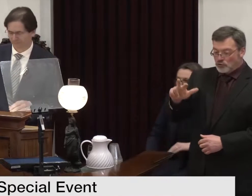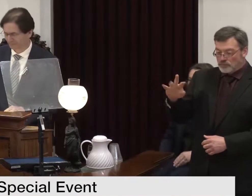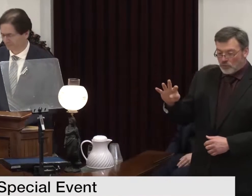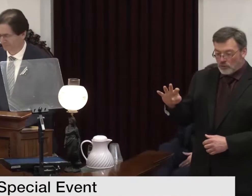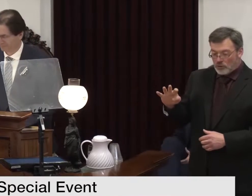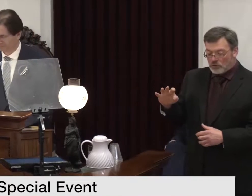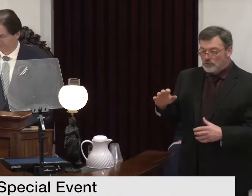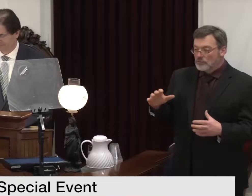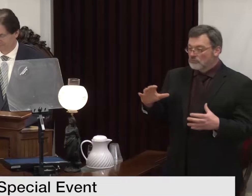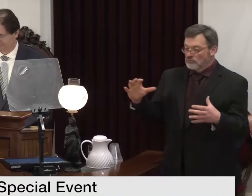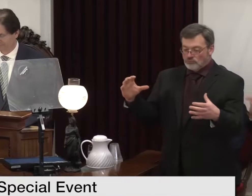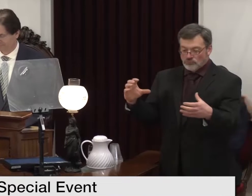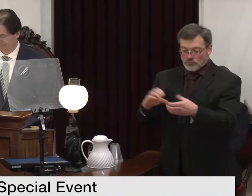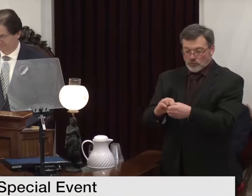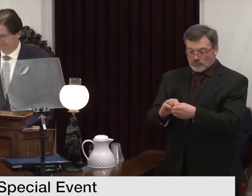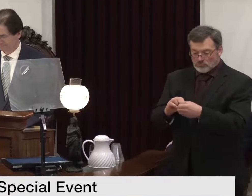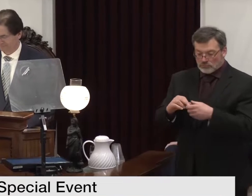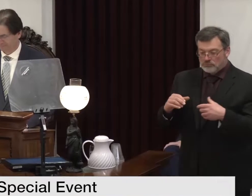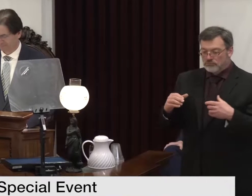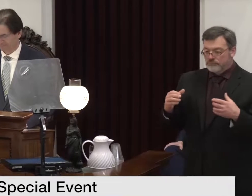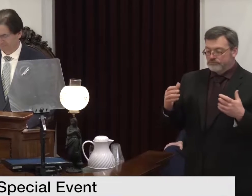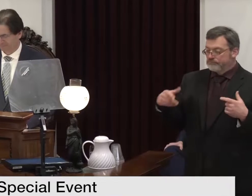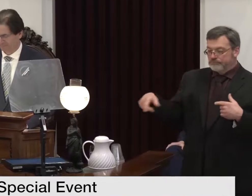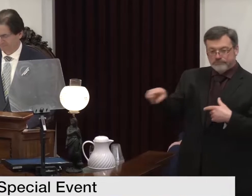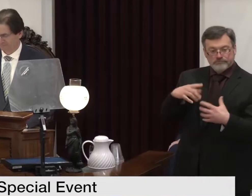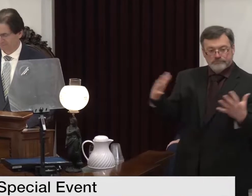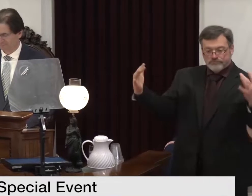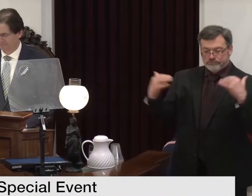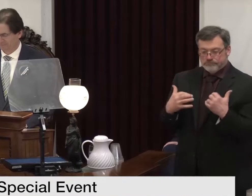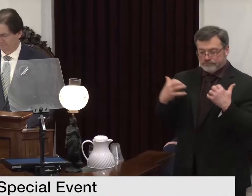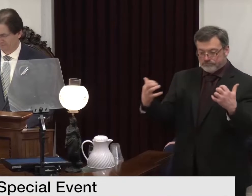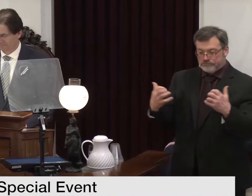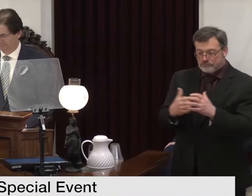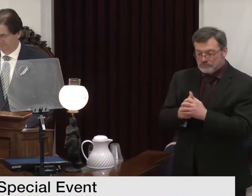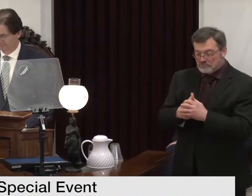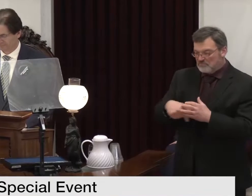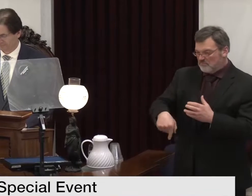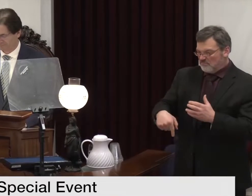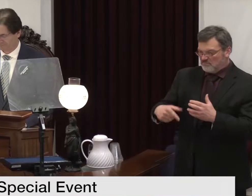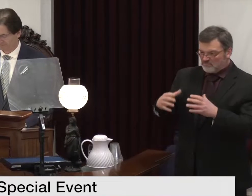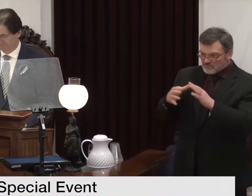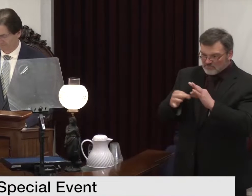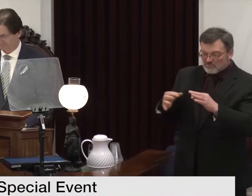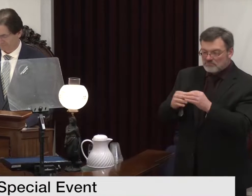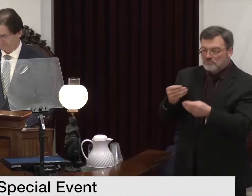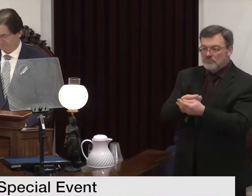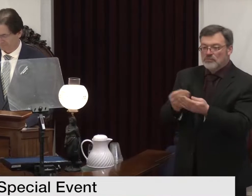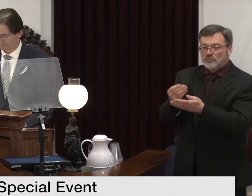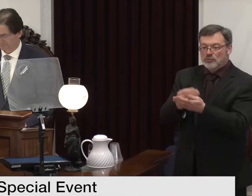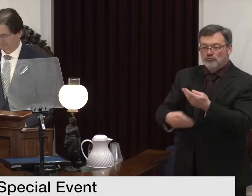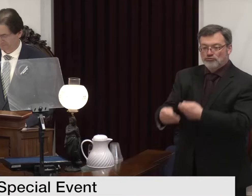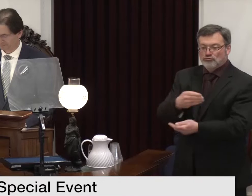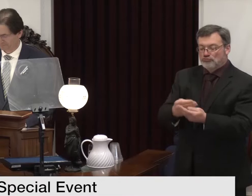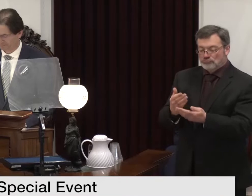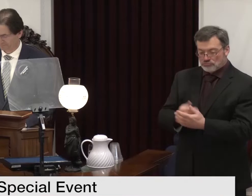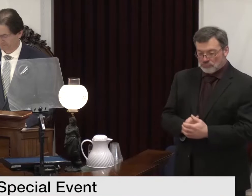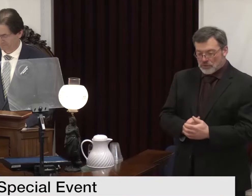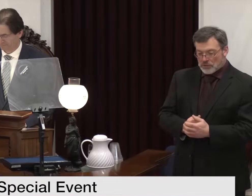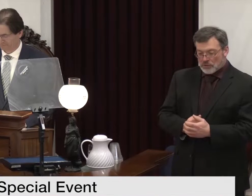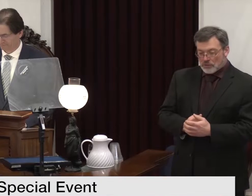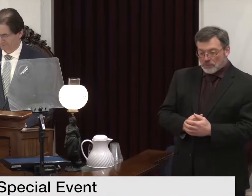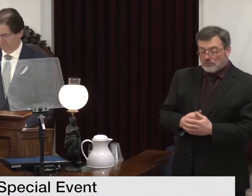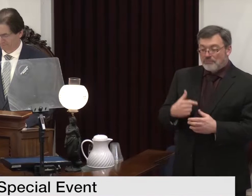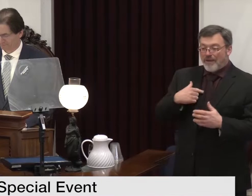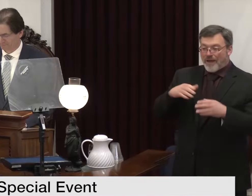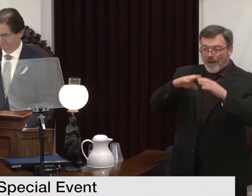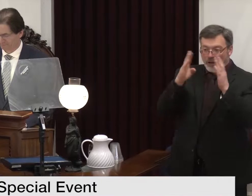Motion to provide for a joint assembly to hear the governor. Resolved by the Senate and House of Representatives